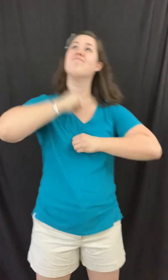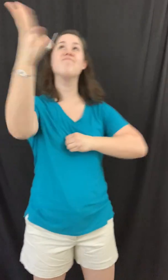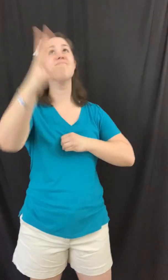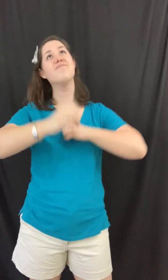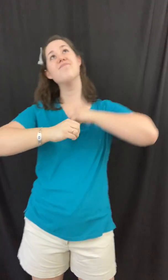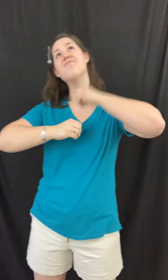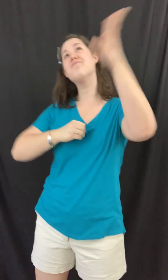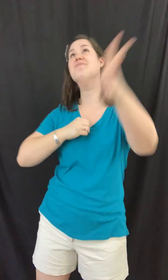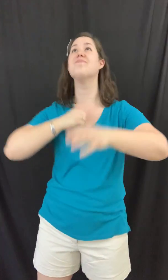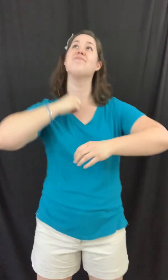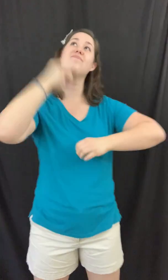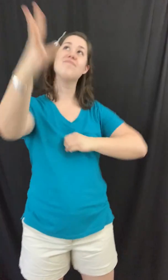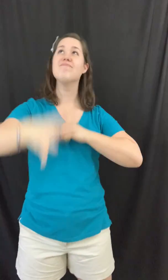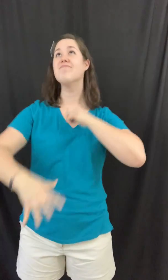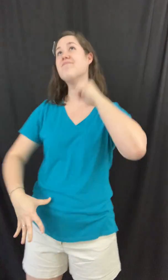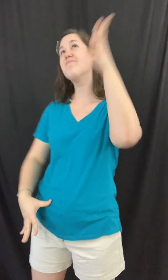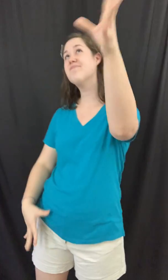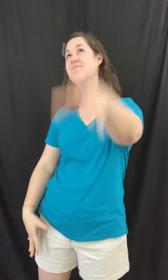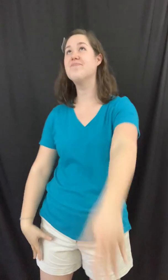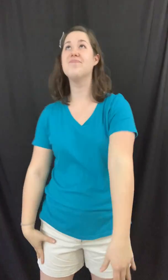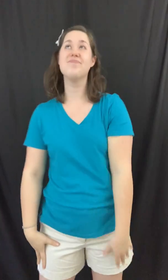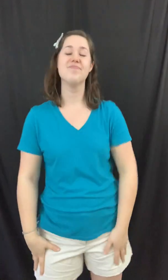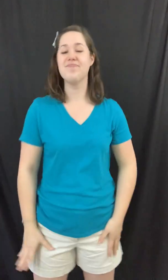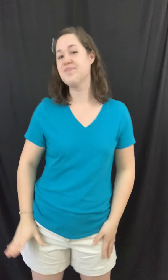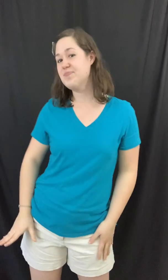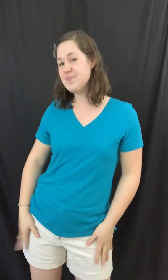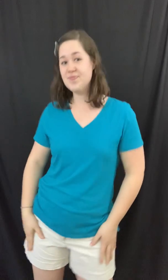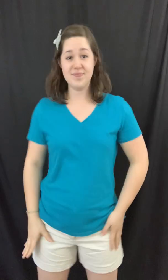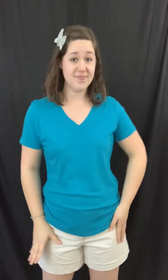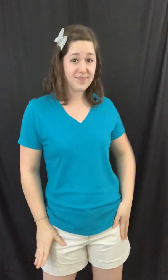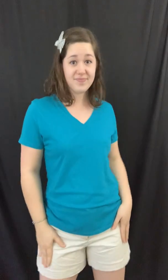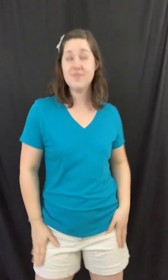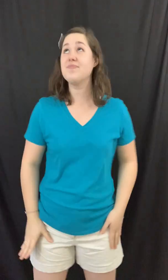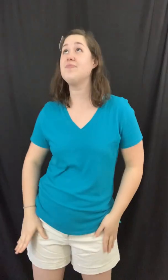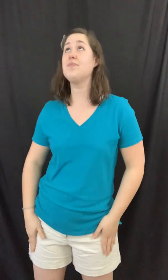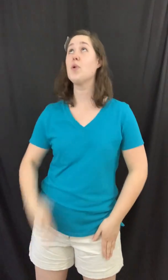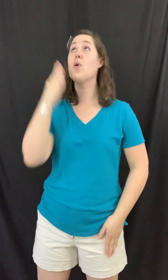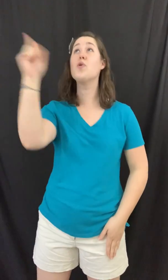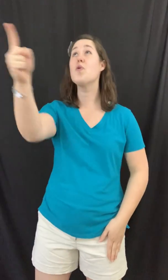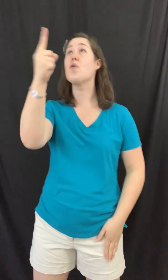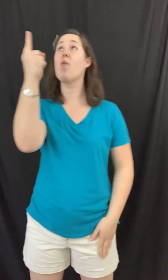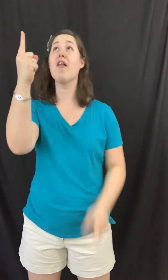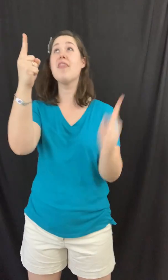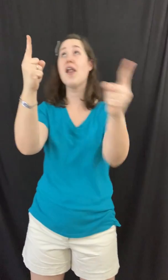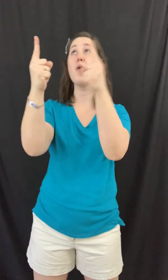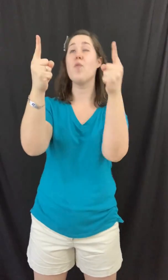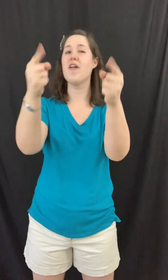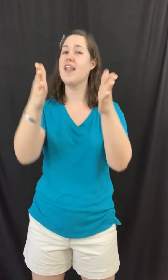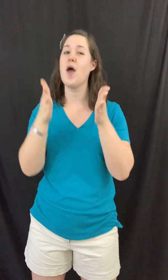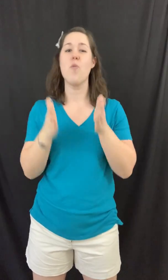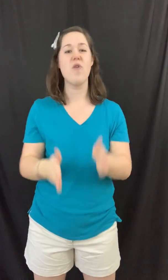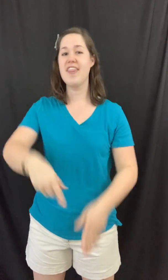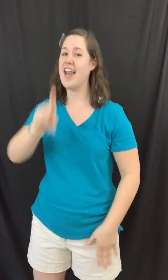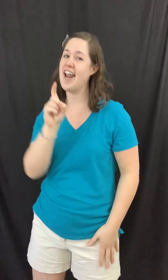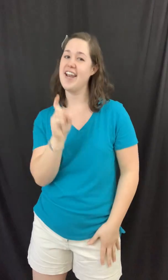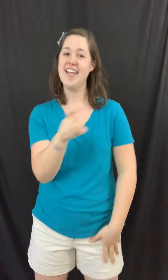silent, I want that, I want that How can I be I will never be silent, I will never be